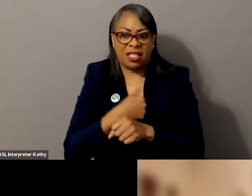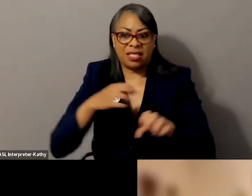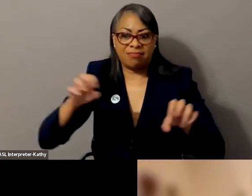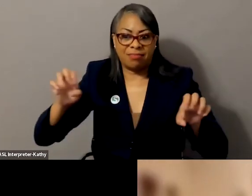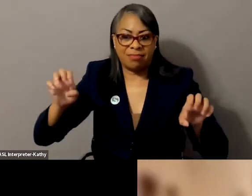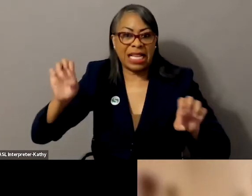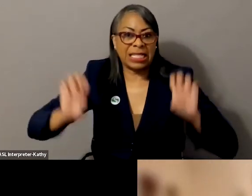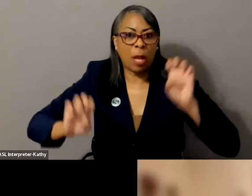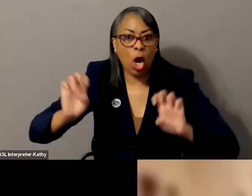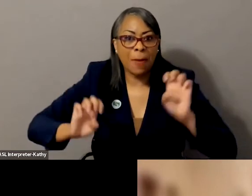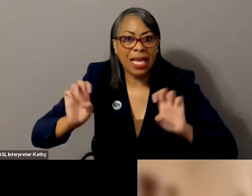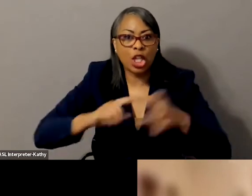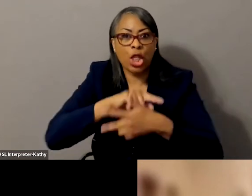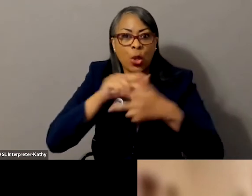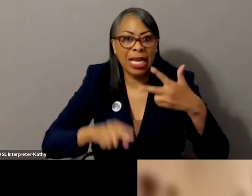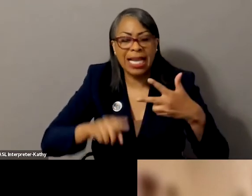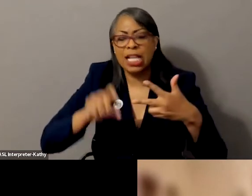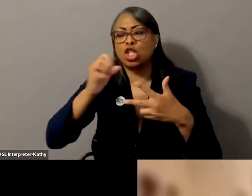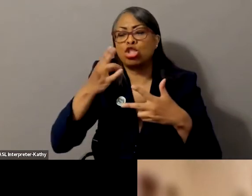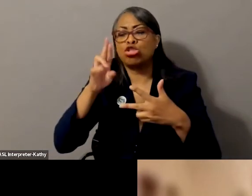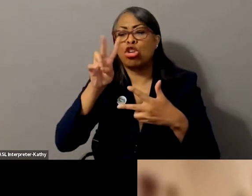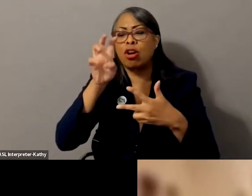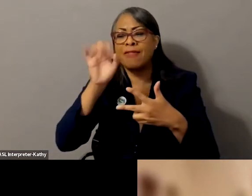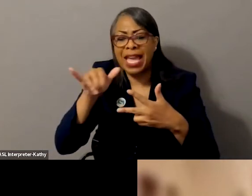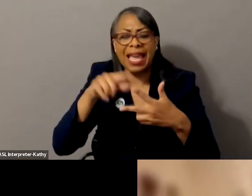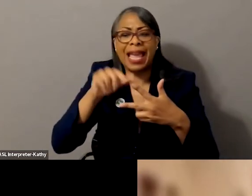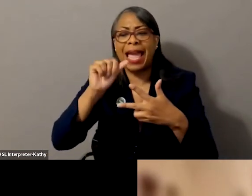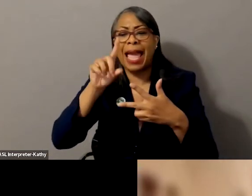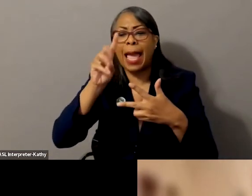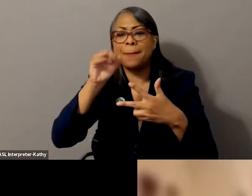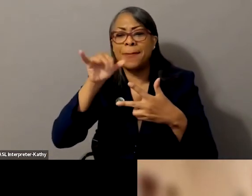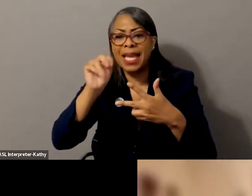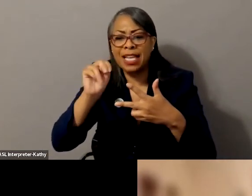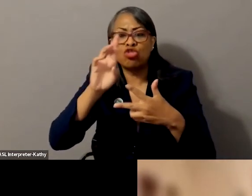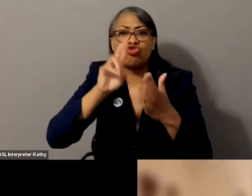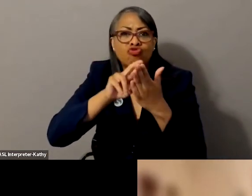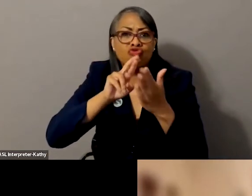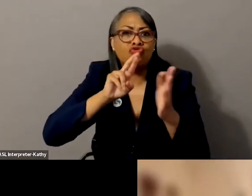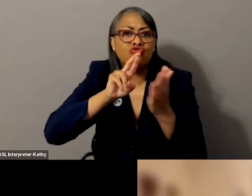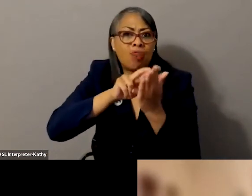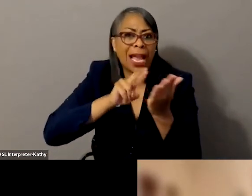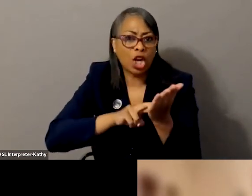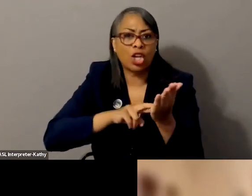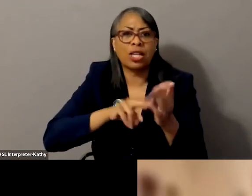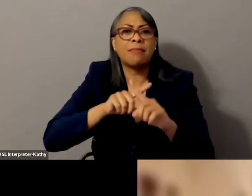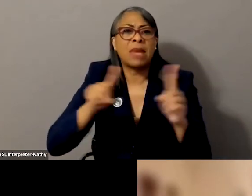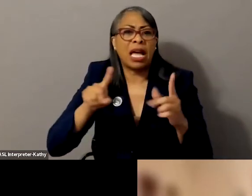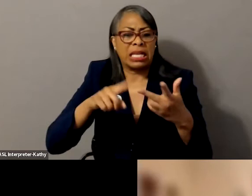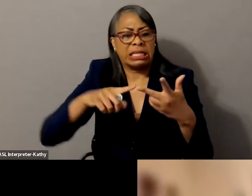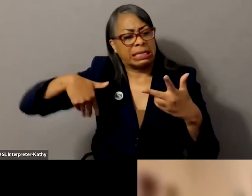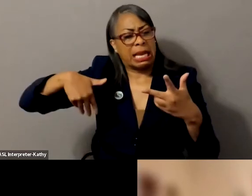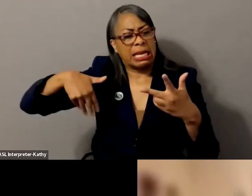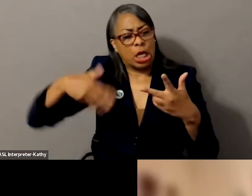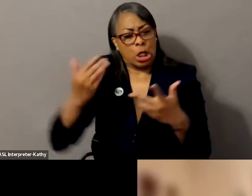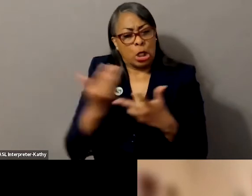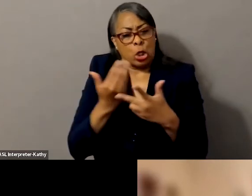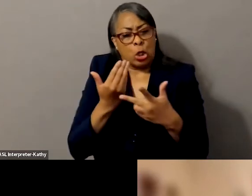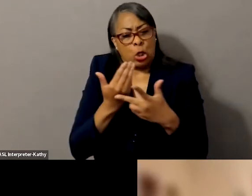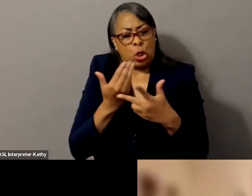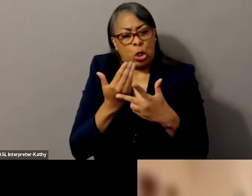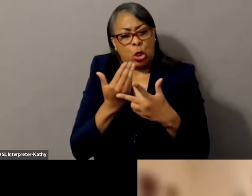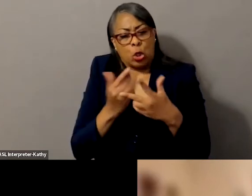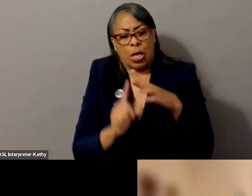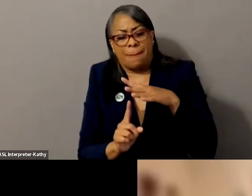surveys, administrative records, and we have a lot of that. But we haven't done very much with new and emerging sources. That's